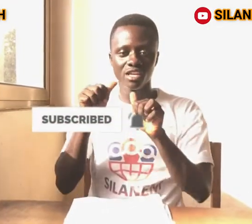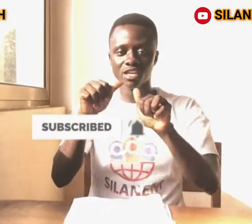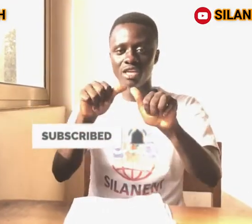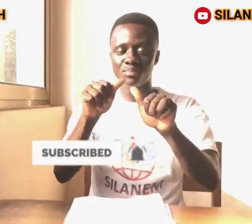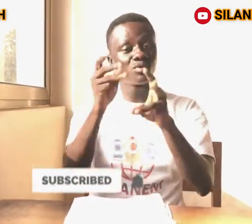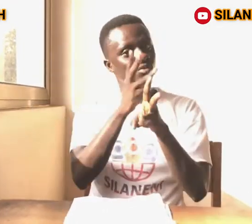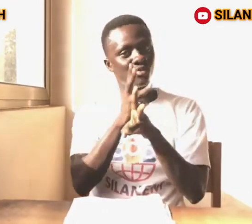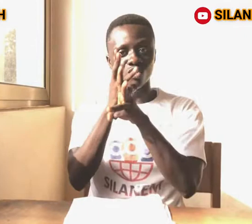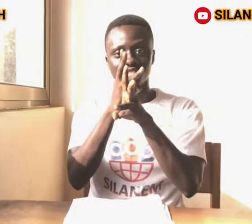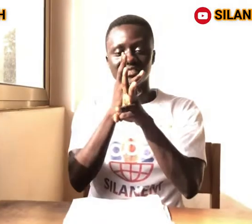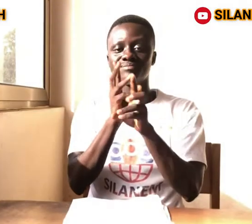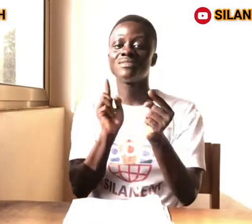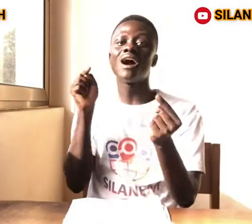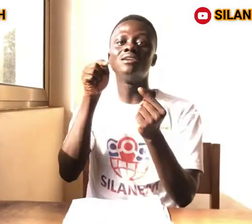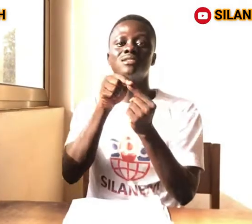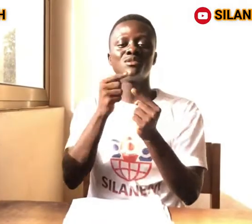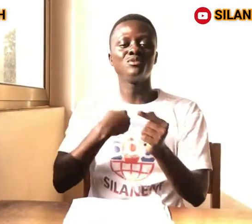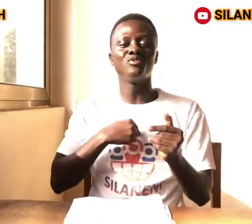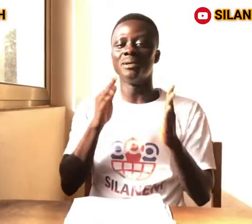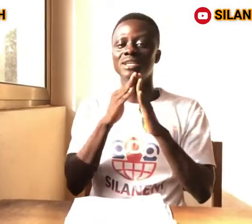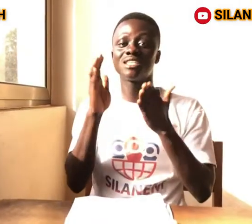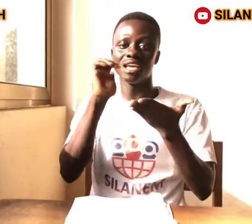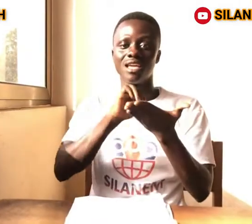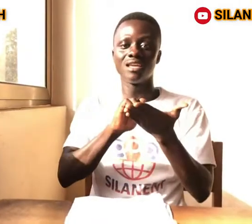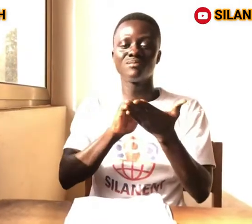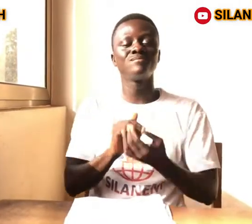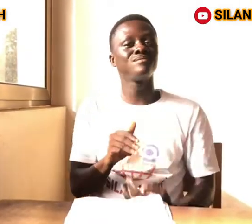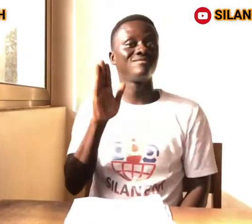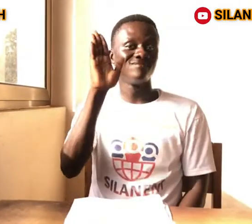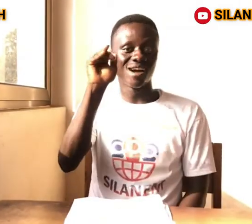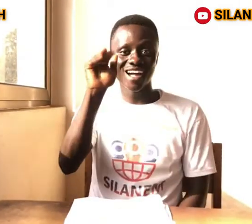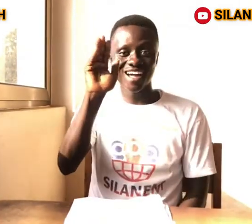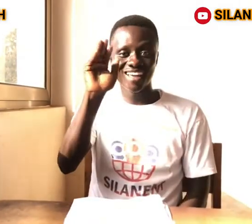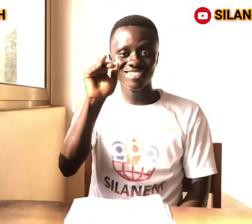Keep watching. Until we meet again, bye.